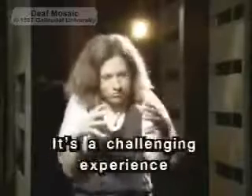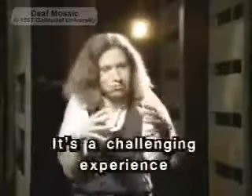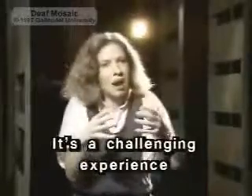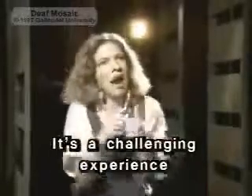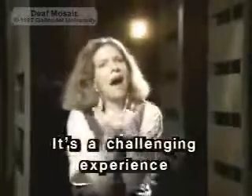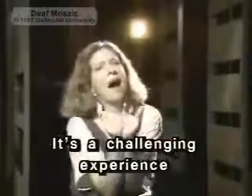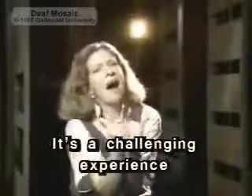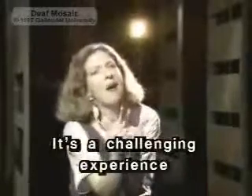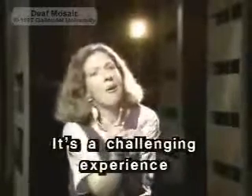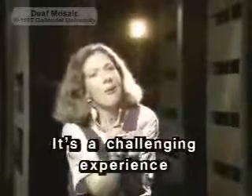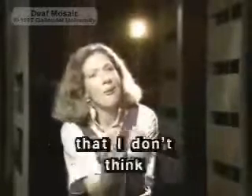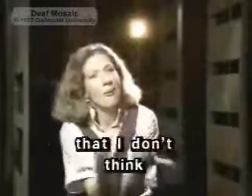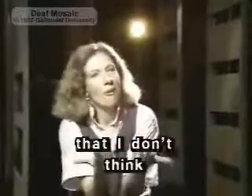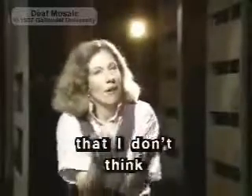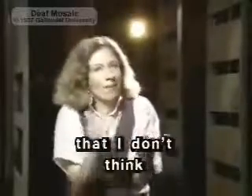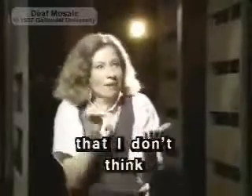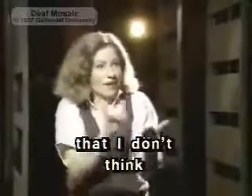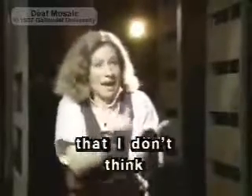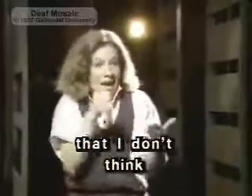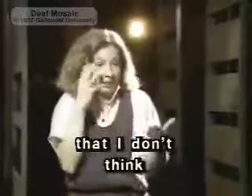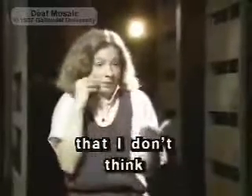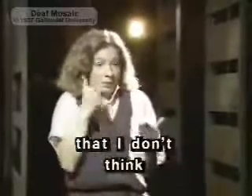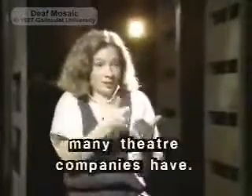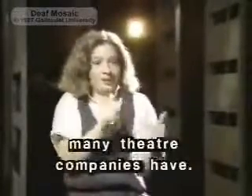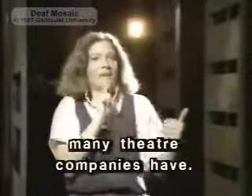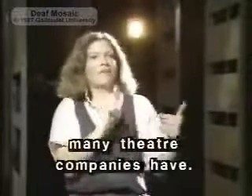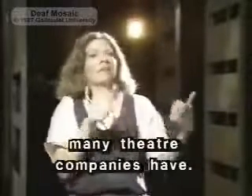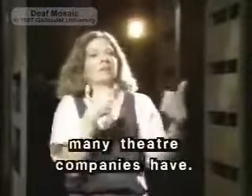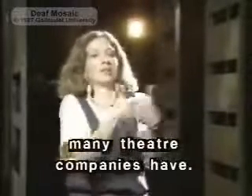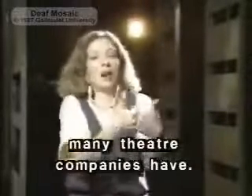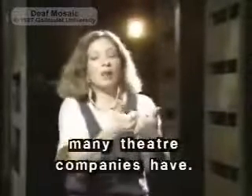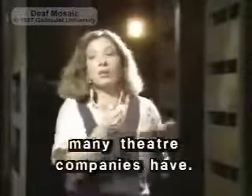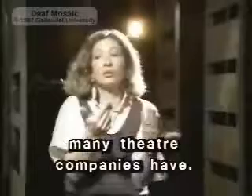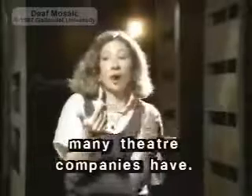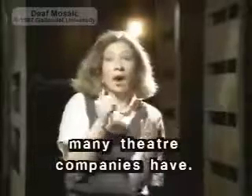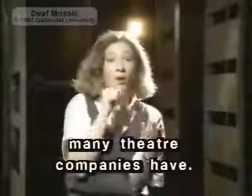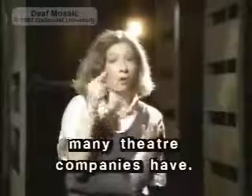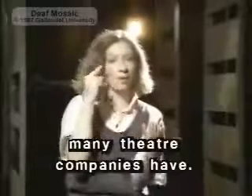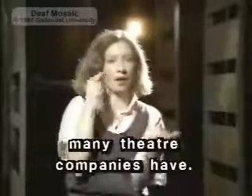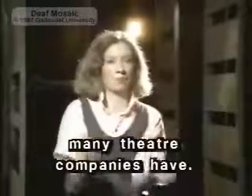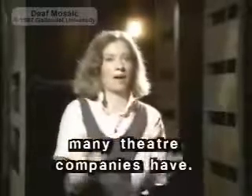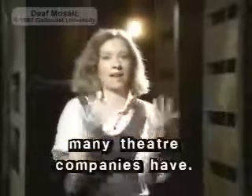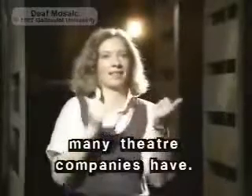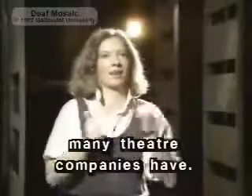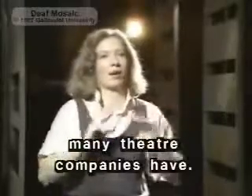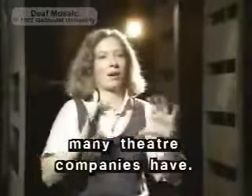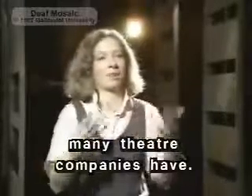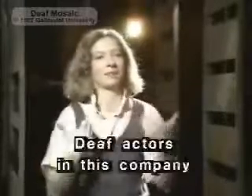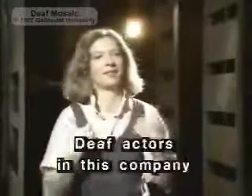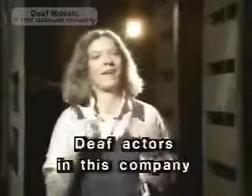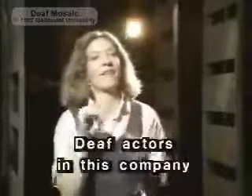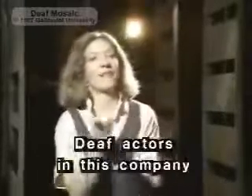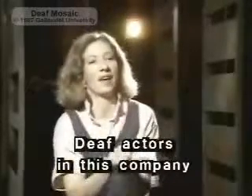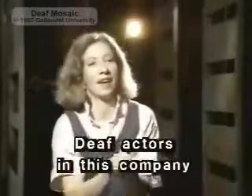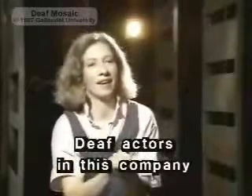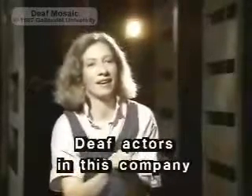experience that I don't think many theater companies have. Deaf actors in this company